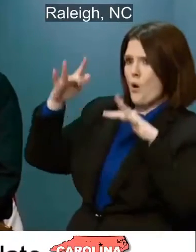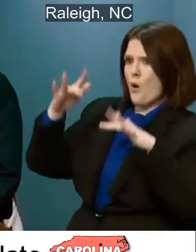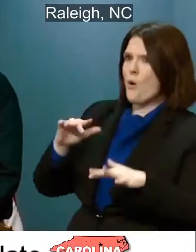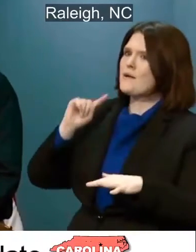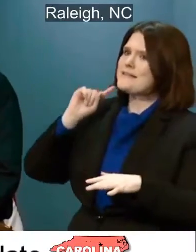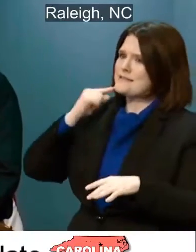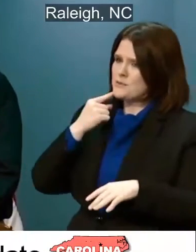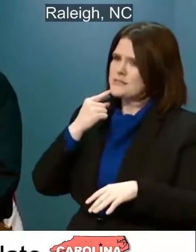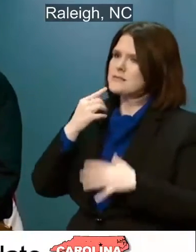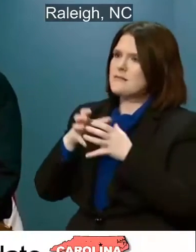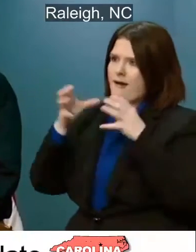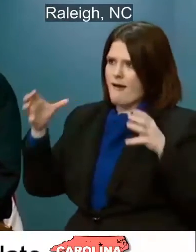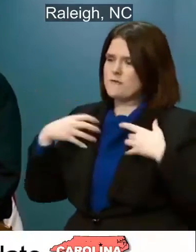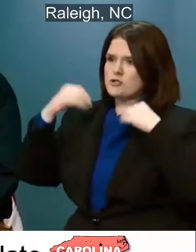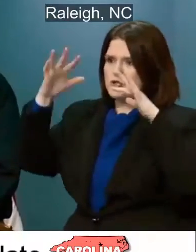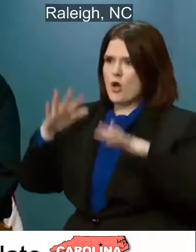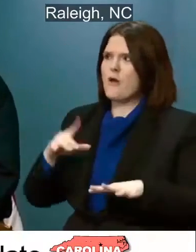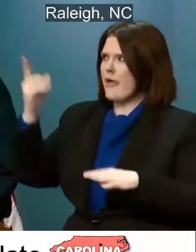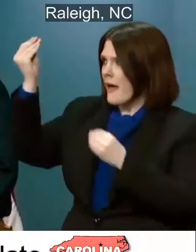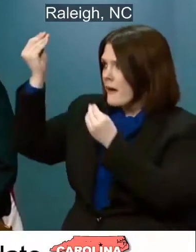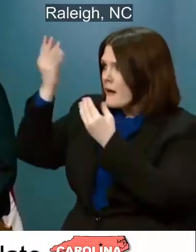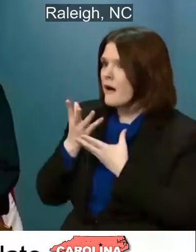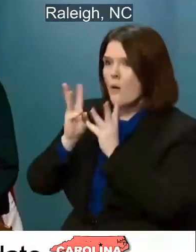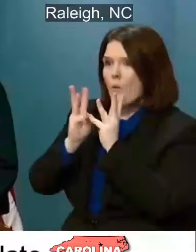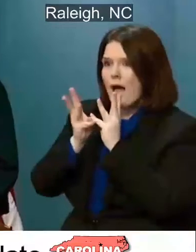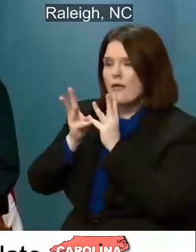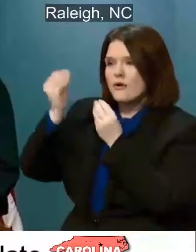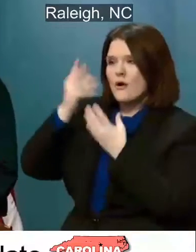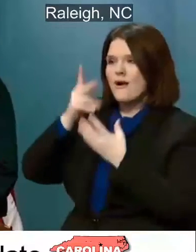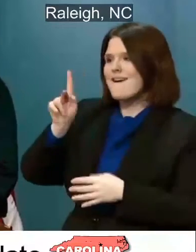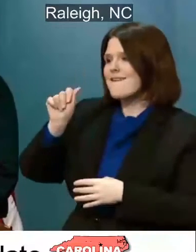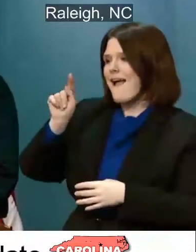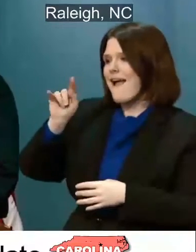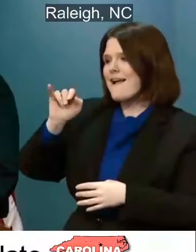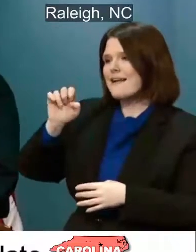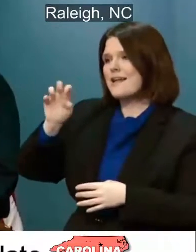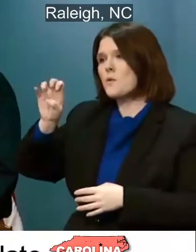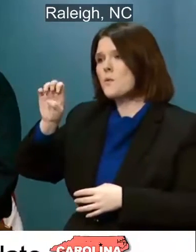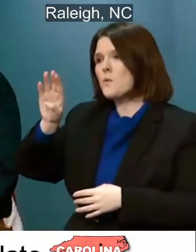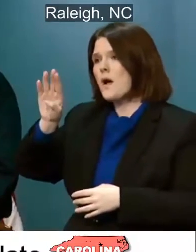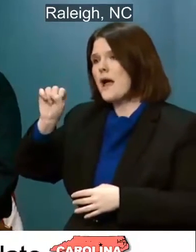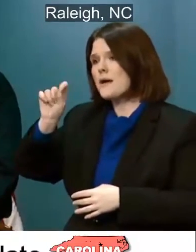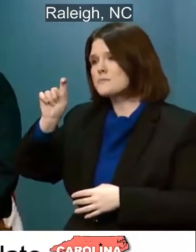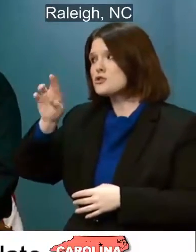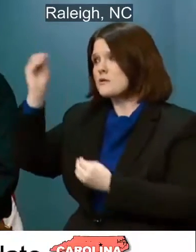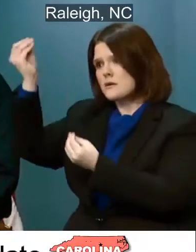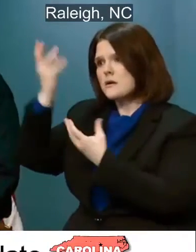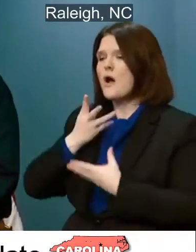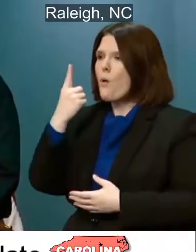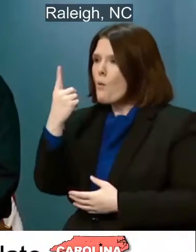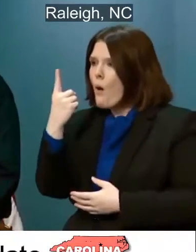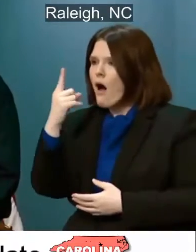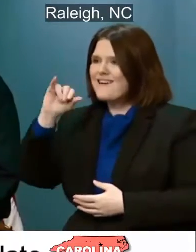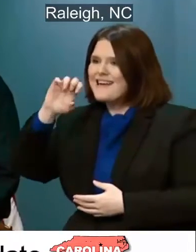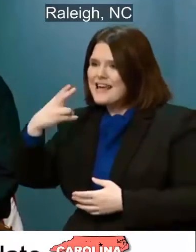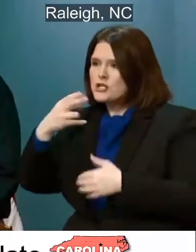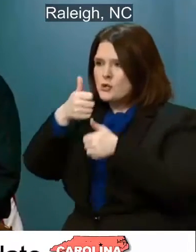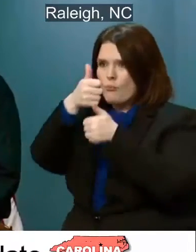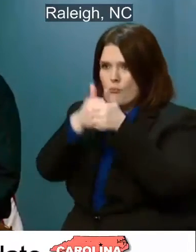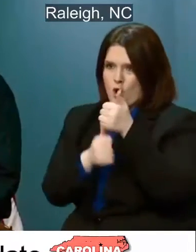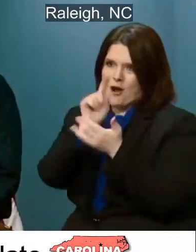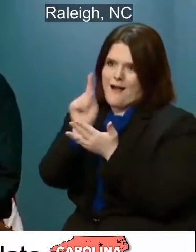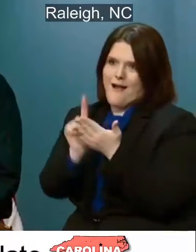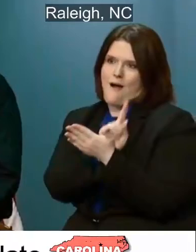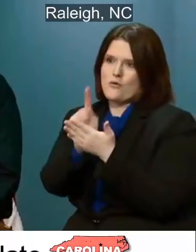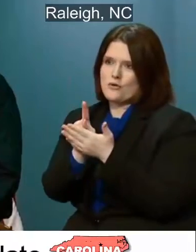that, and we're told by our meteorologist Katie Webster this morning, that it snows 1 inch an hour.